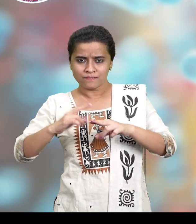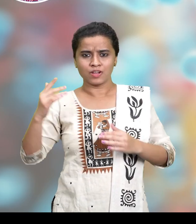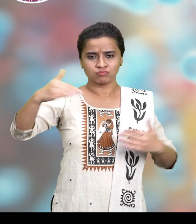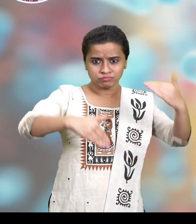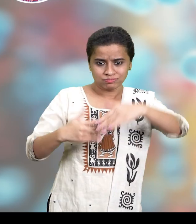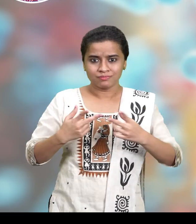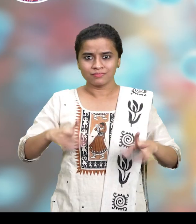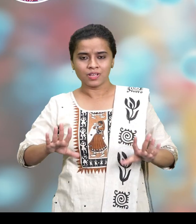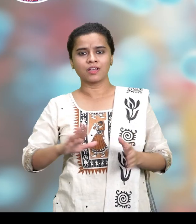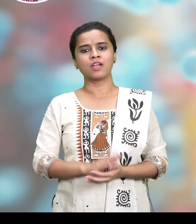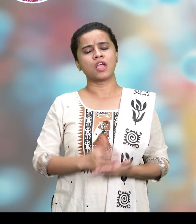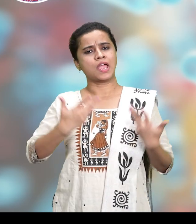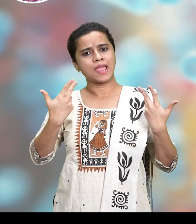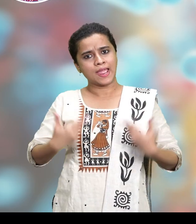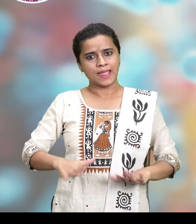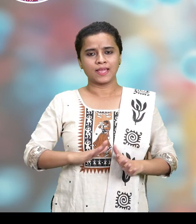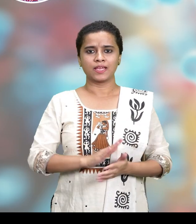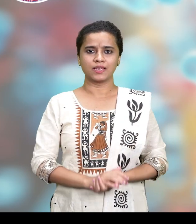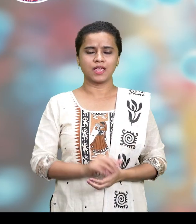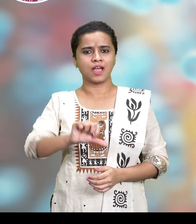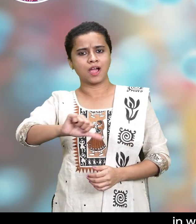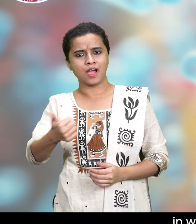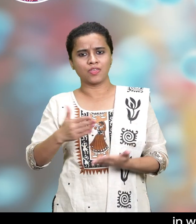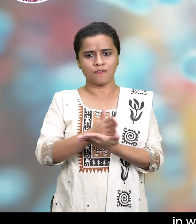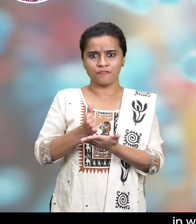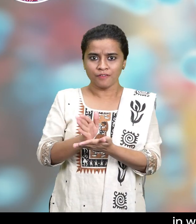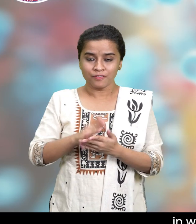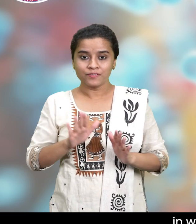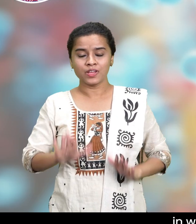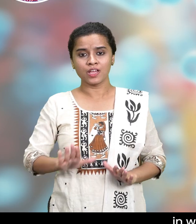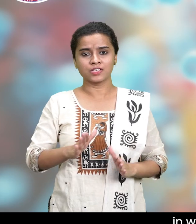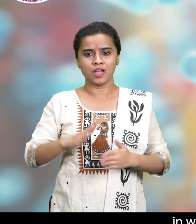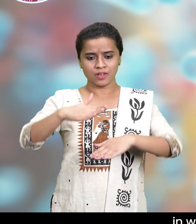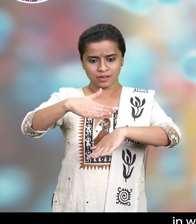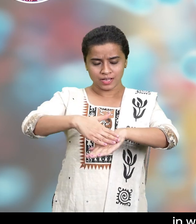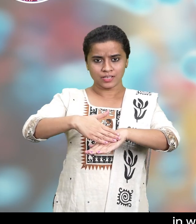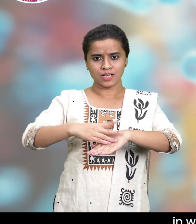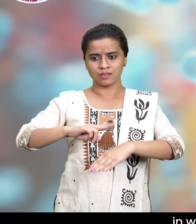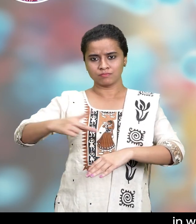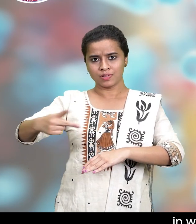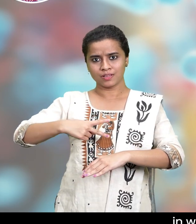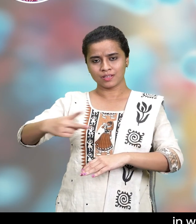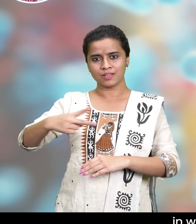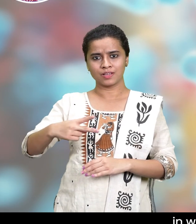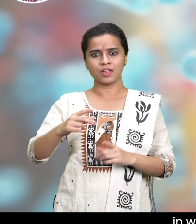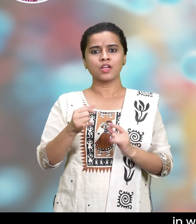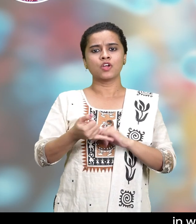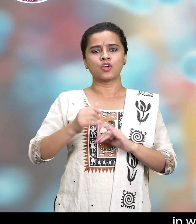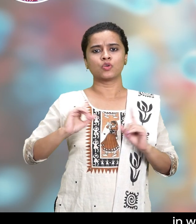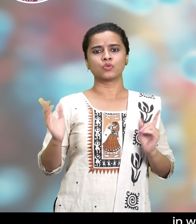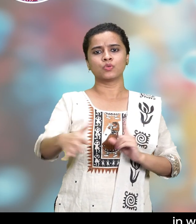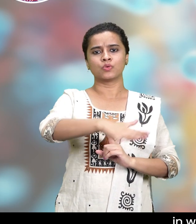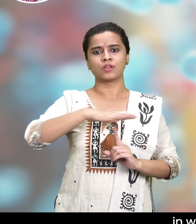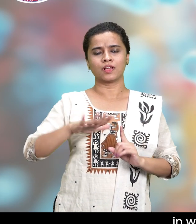or any of the other ways in which we touch each other socially.